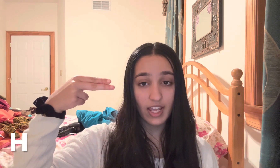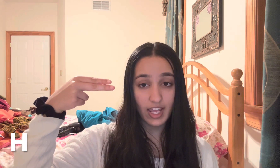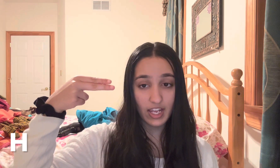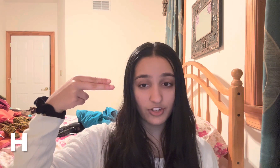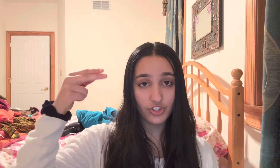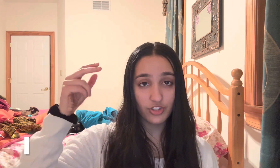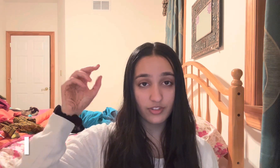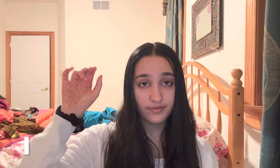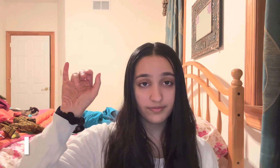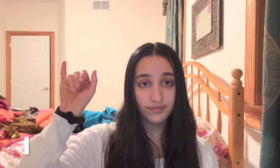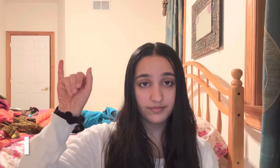H,